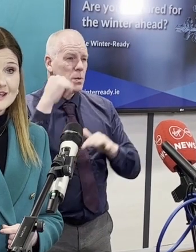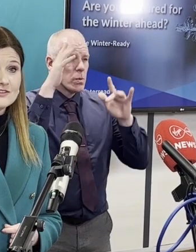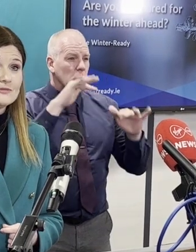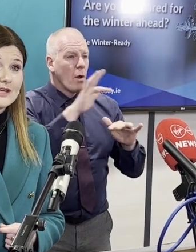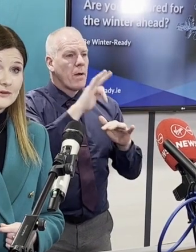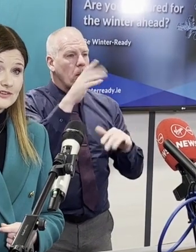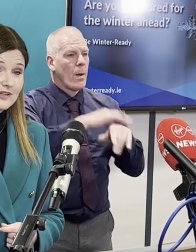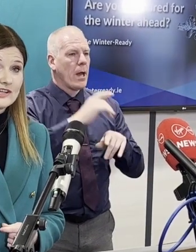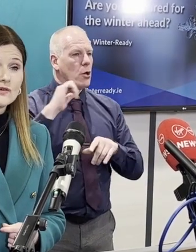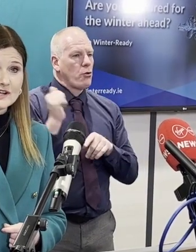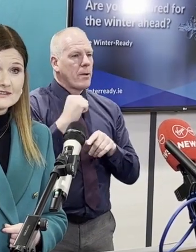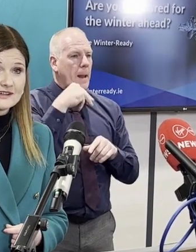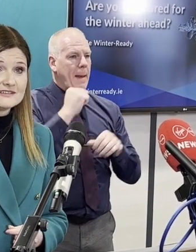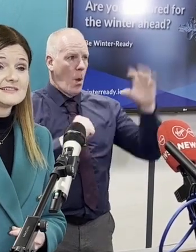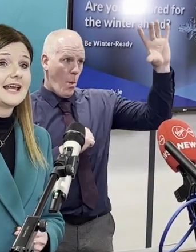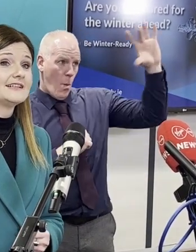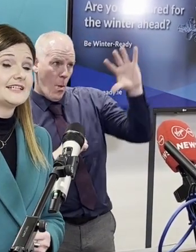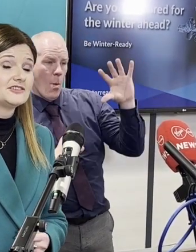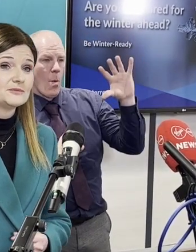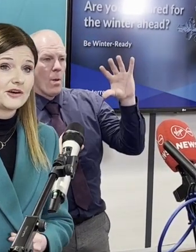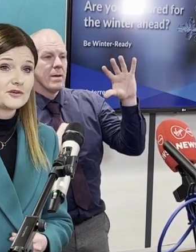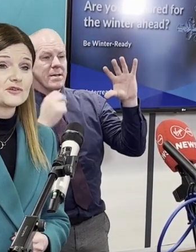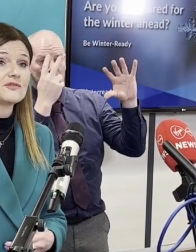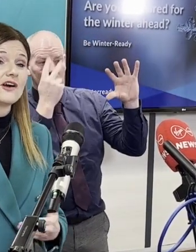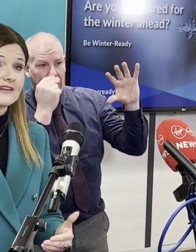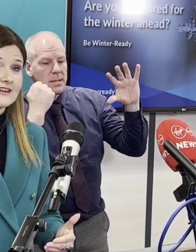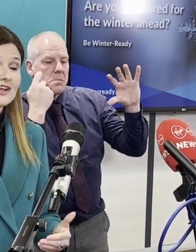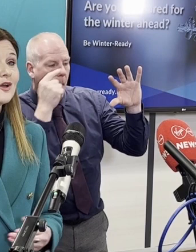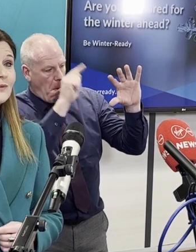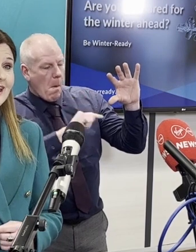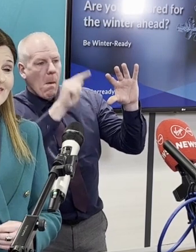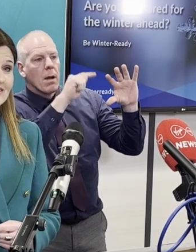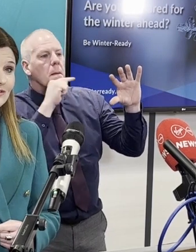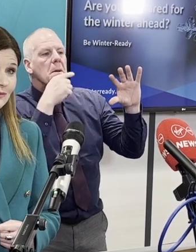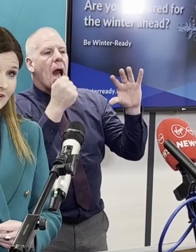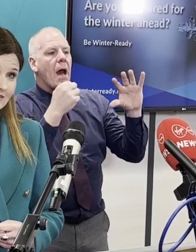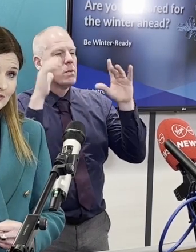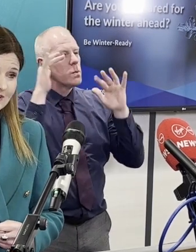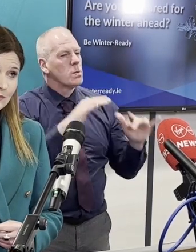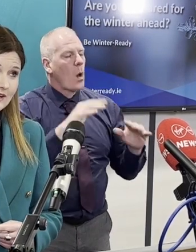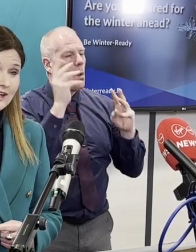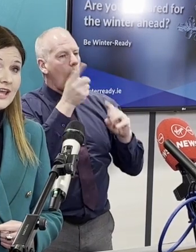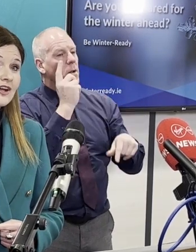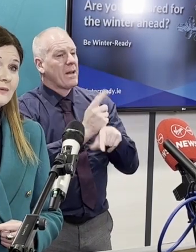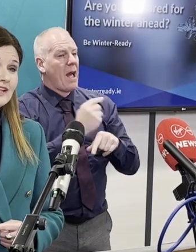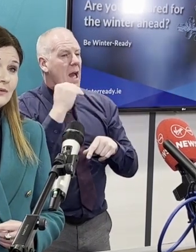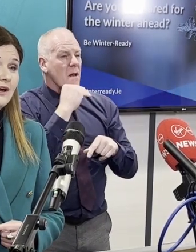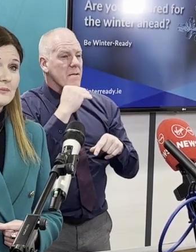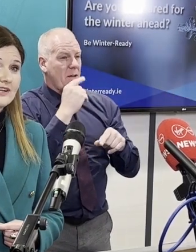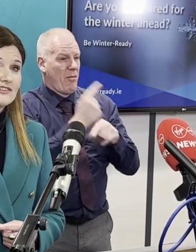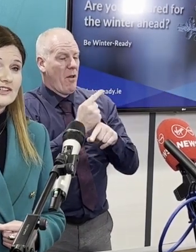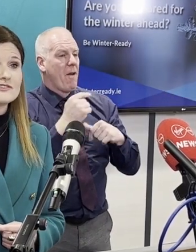Donegal and Mayo, especially overnight tonight and into tomorrow. So for that, we have a snow warning, snow and ice warning coming